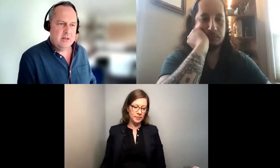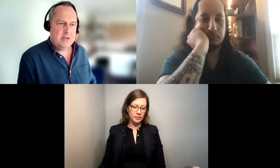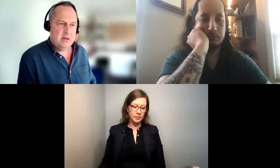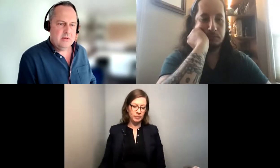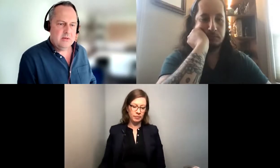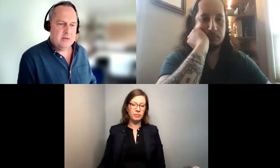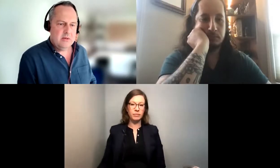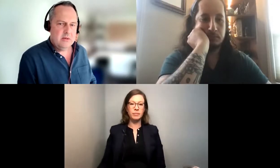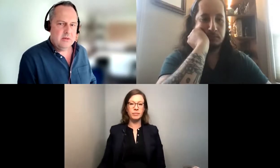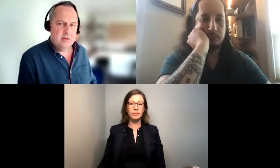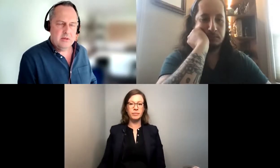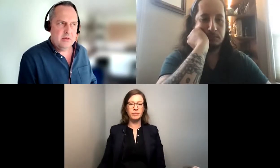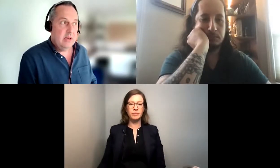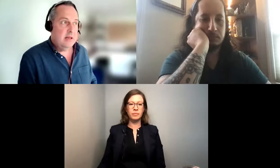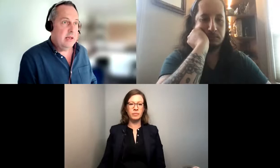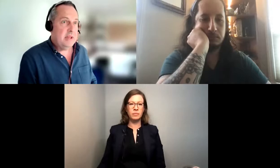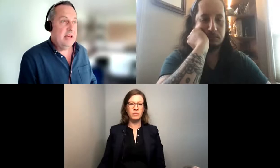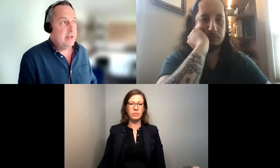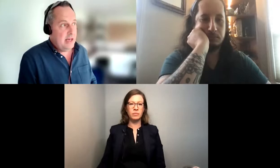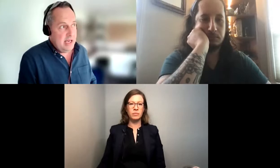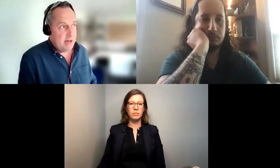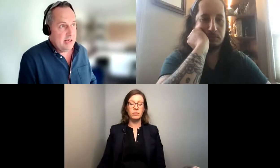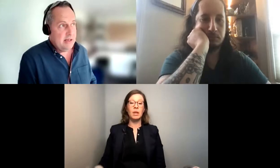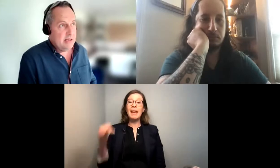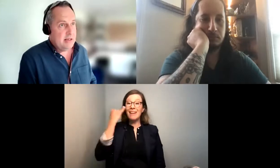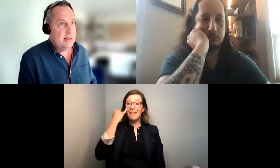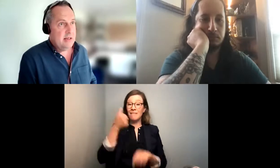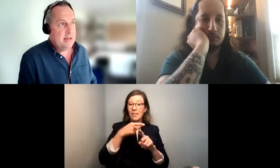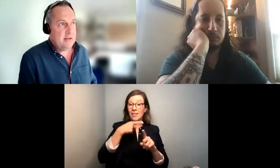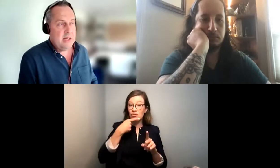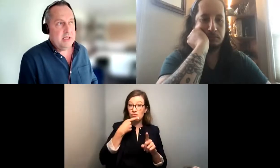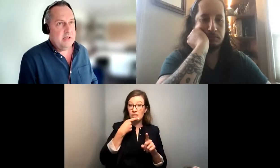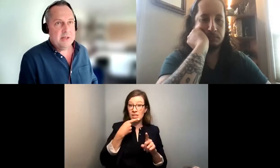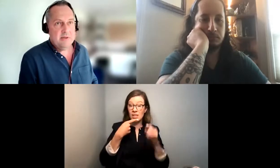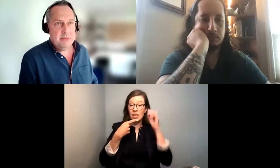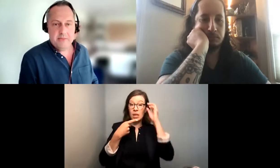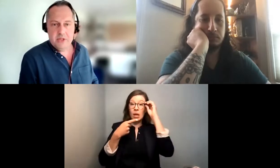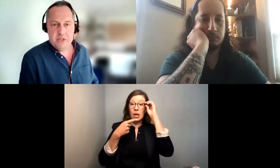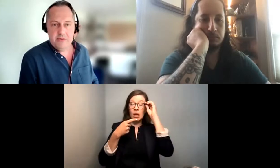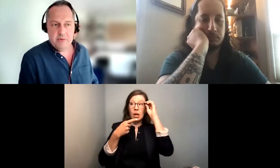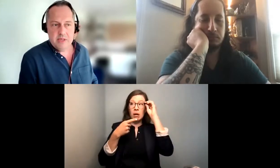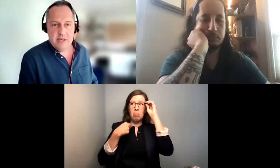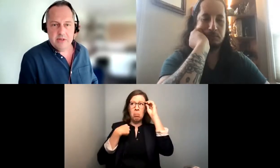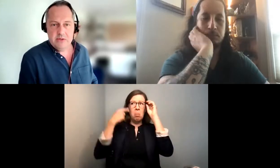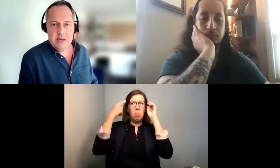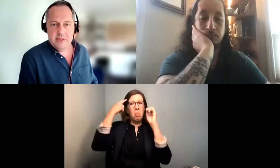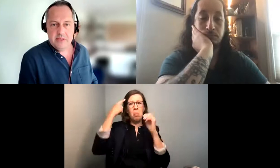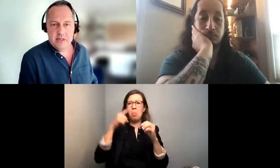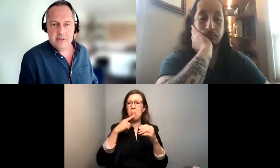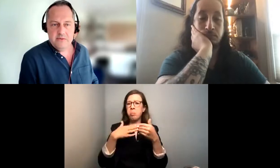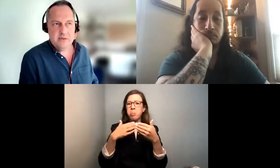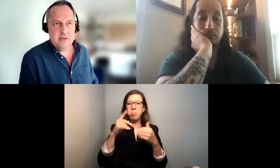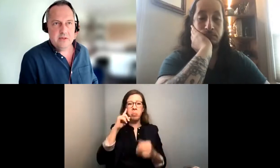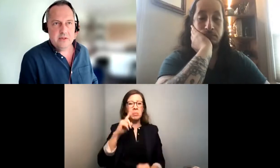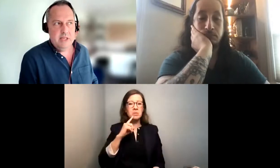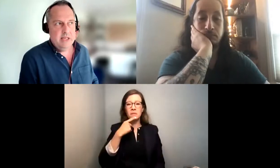if they're hearing? If they're hearing, I don't think it really makes much difference whether they're hearing or deaf. It's the